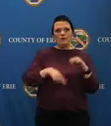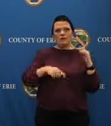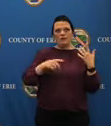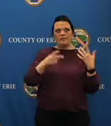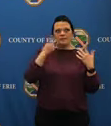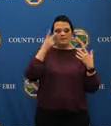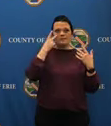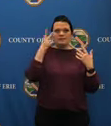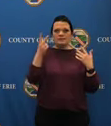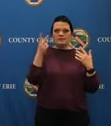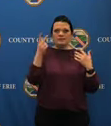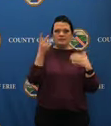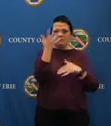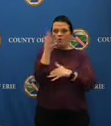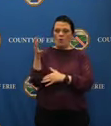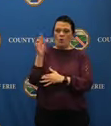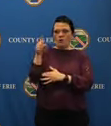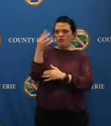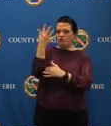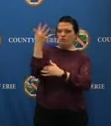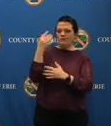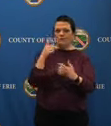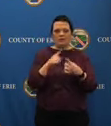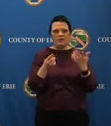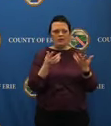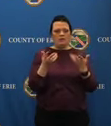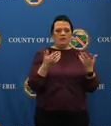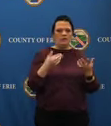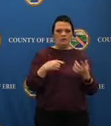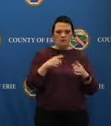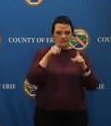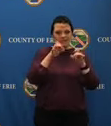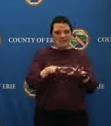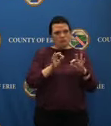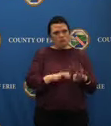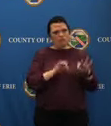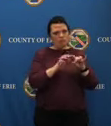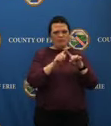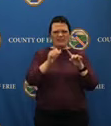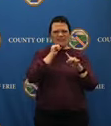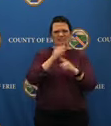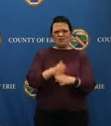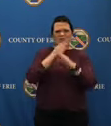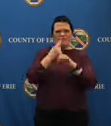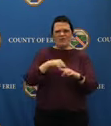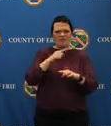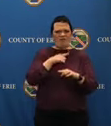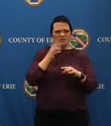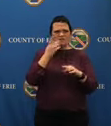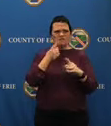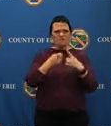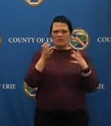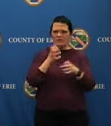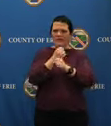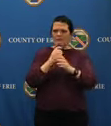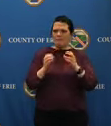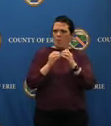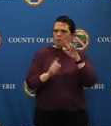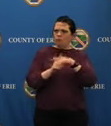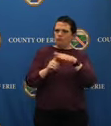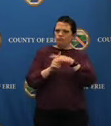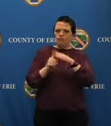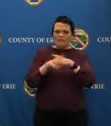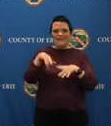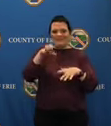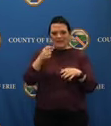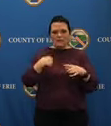trees. Testing matters, but it's not going to prevent us from continuing to have cases. We can continue to test. We're